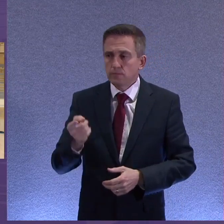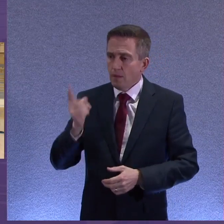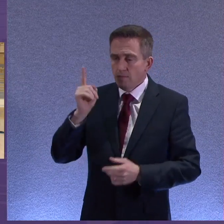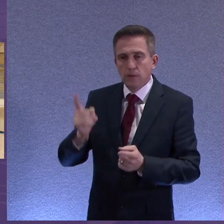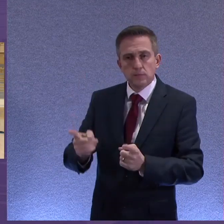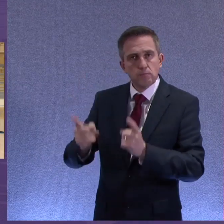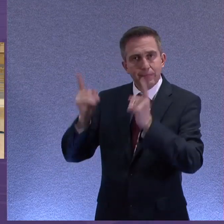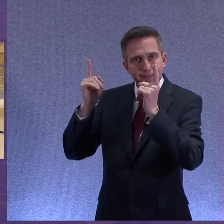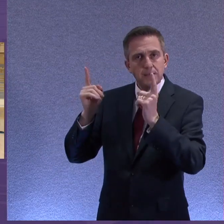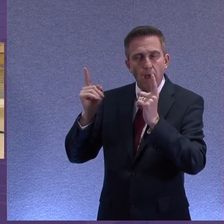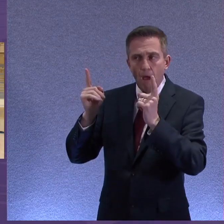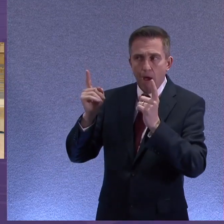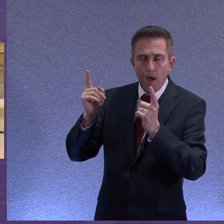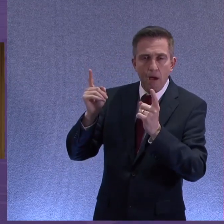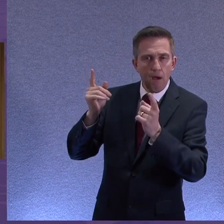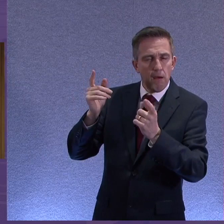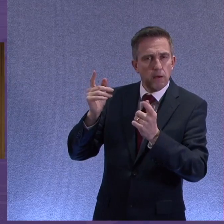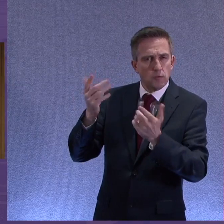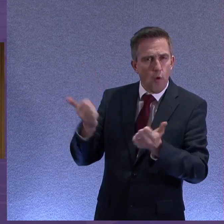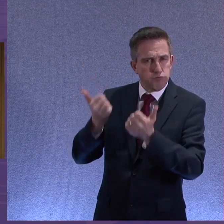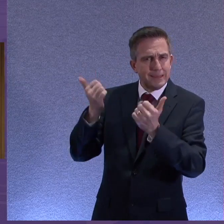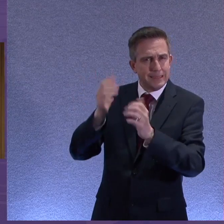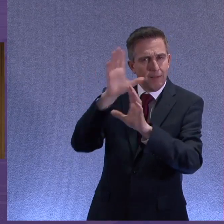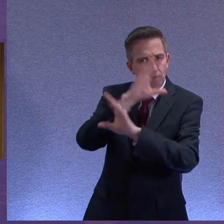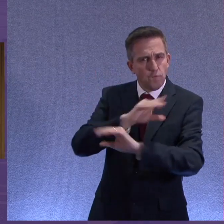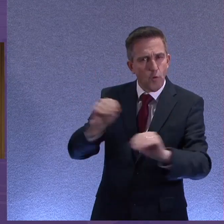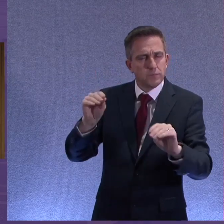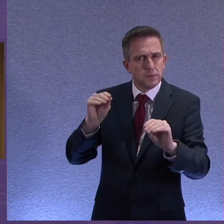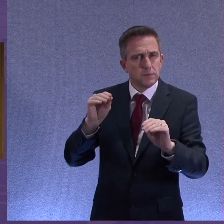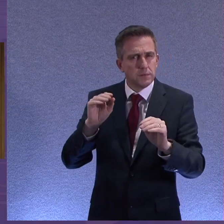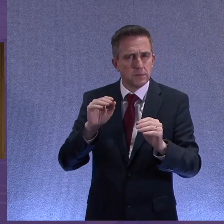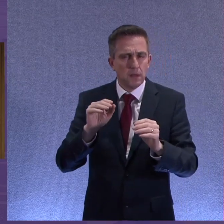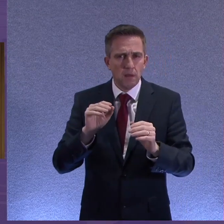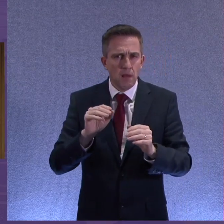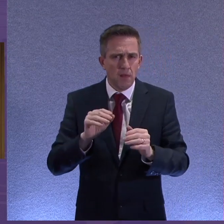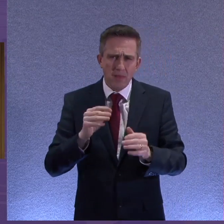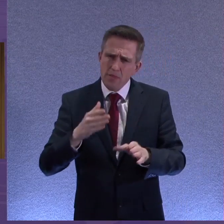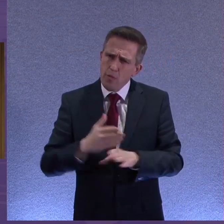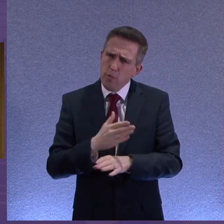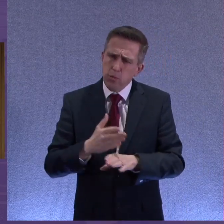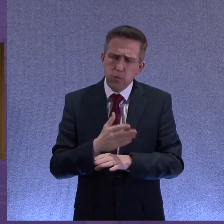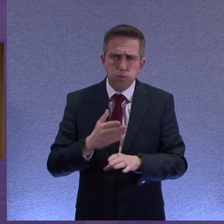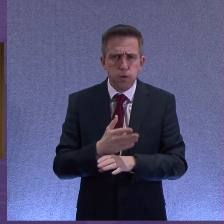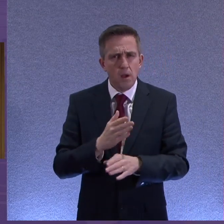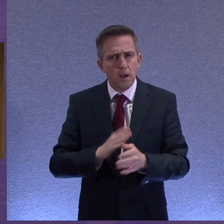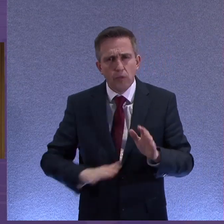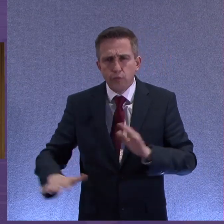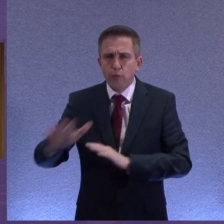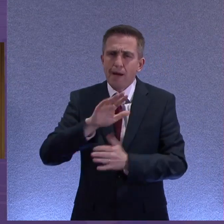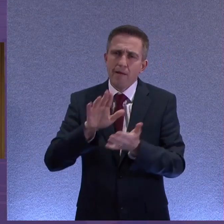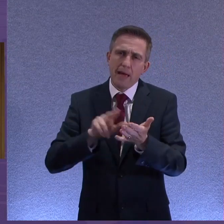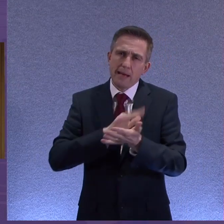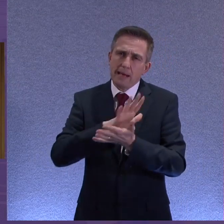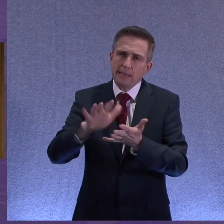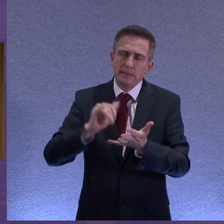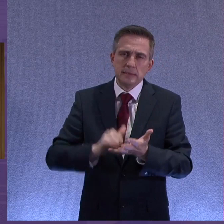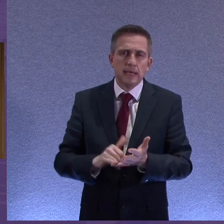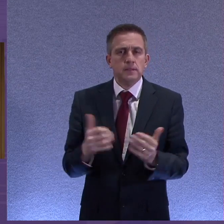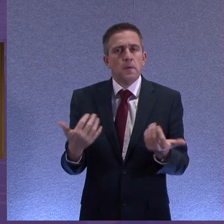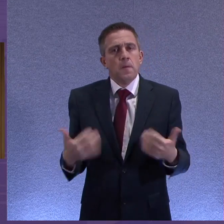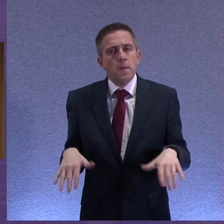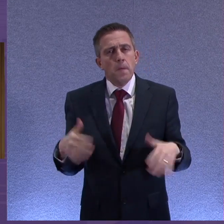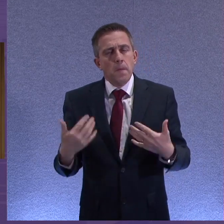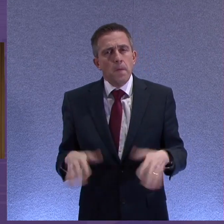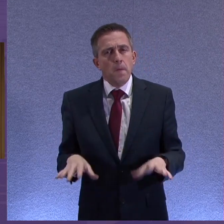already described that she is all too aware of the incredible work being carried out across our health service during what is a difficult time for our